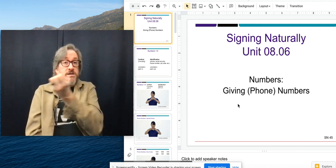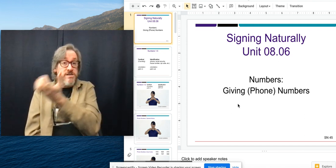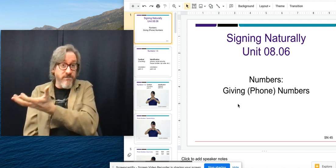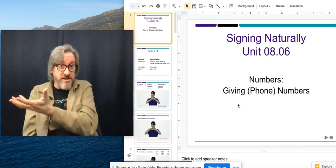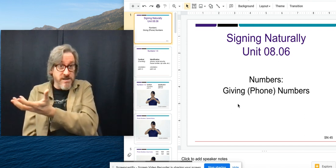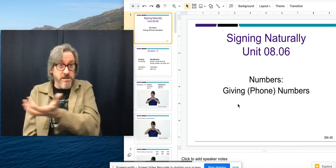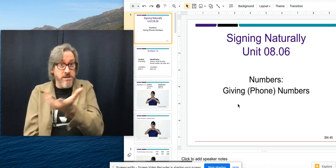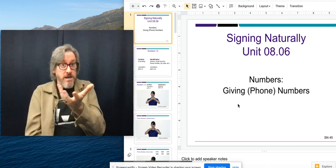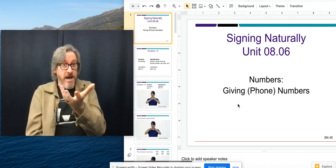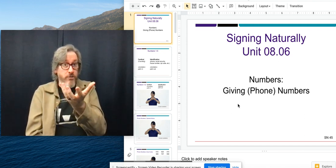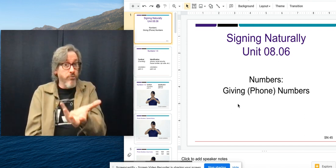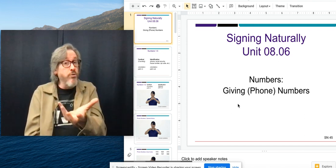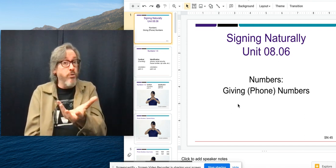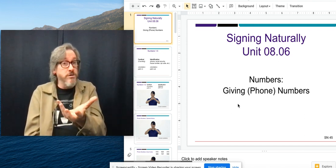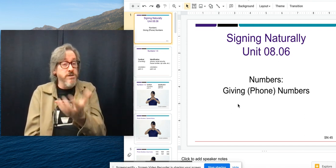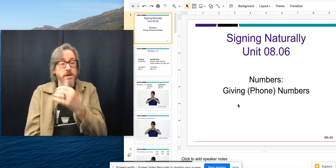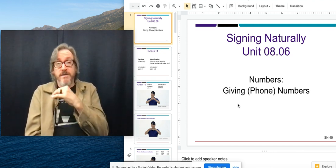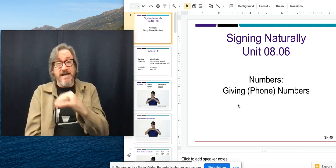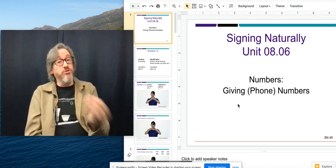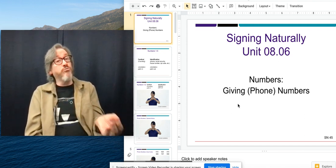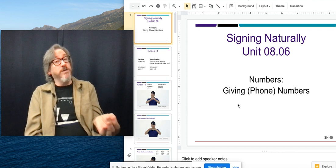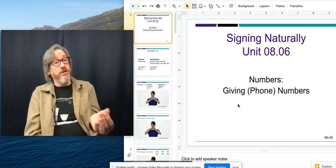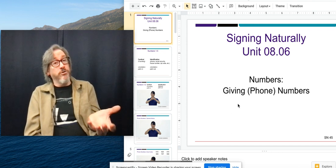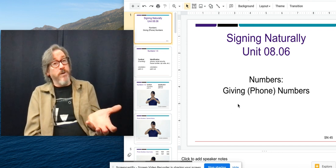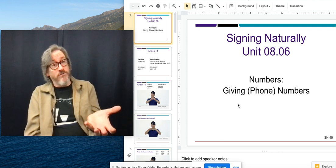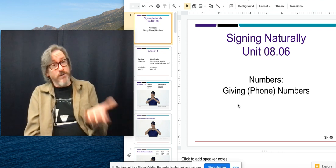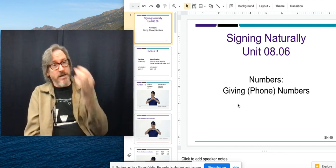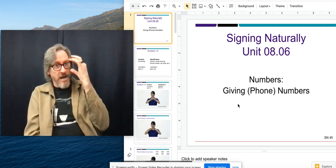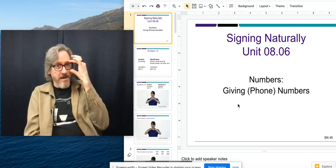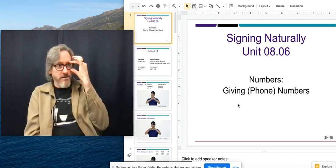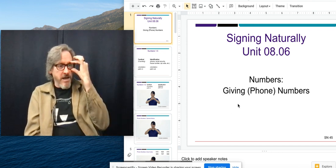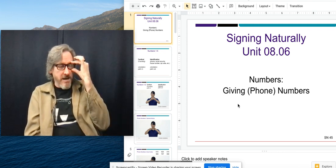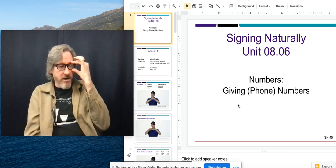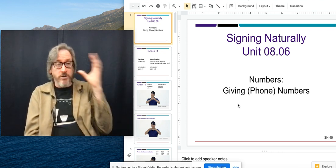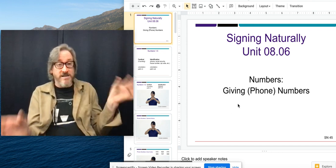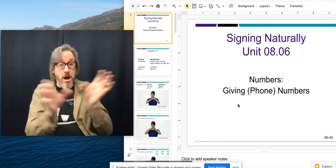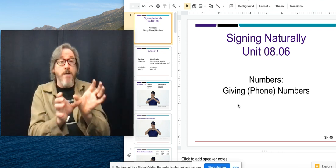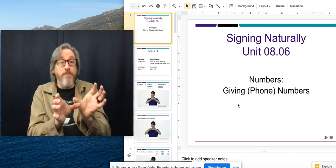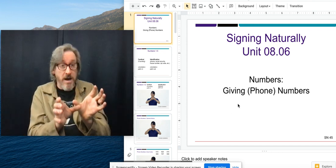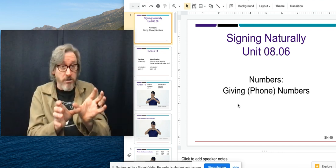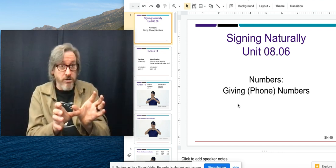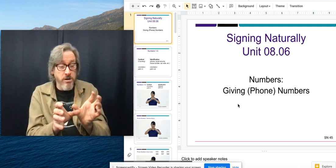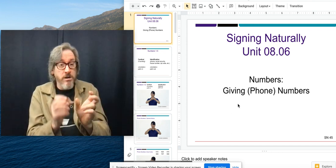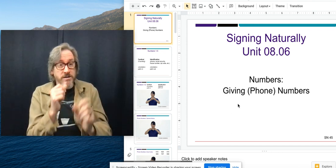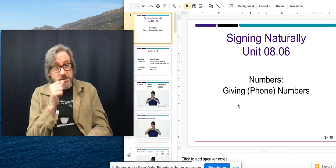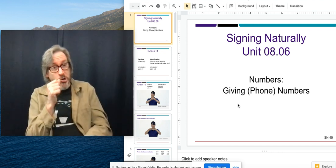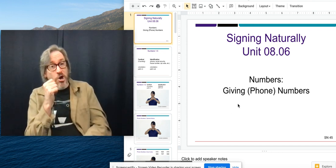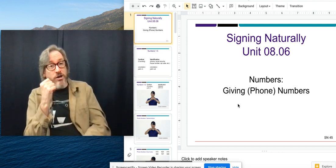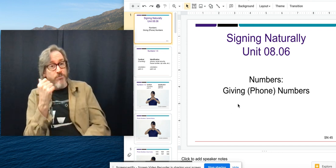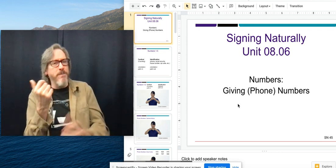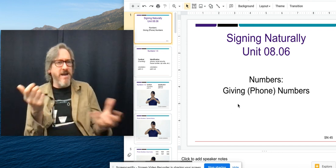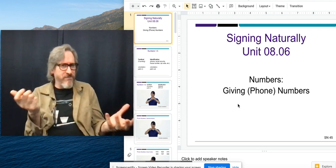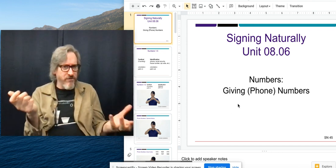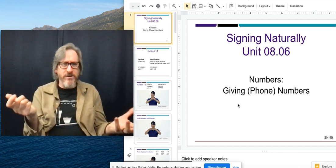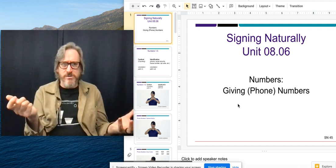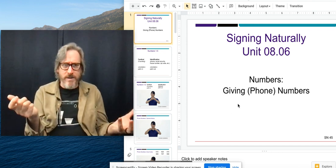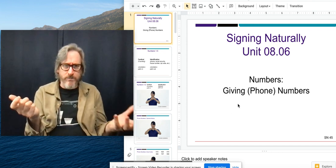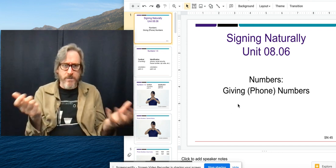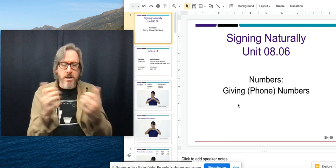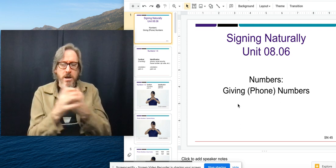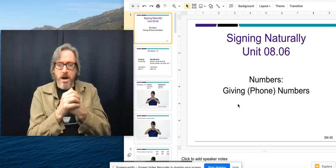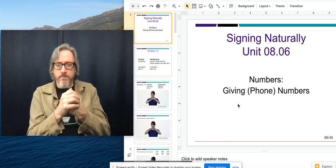prefixes, suffixes, and the root words, that's a really good way of doing it. Any word that's compound, that's long, you're probably going to have to